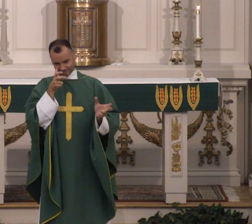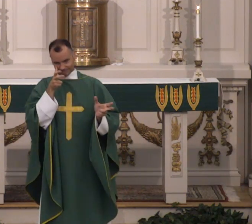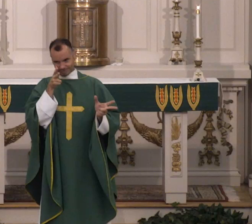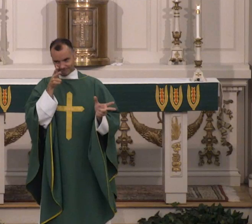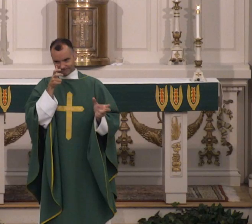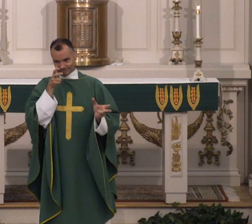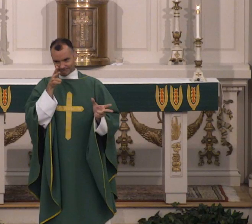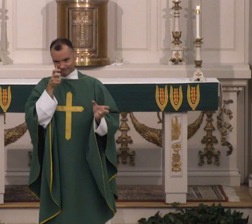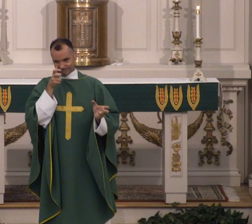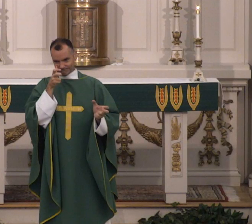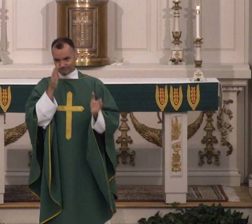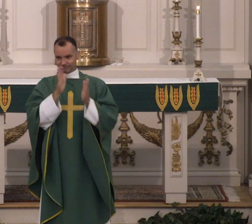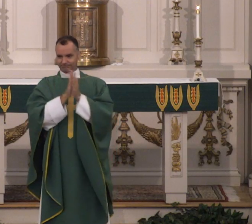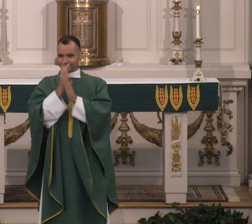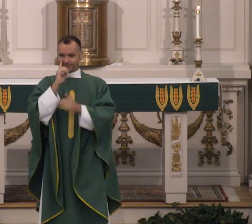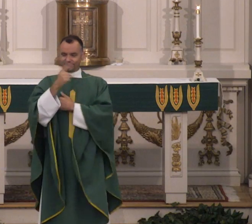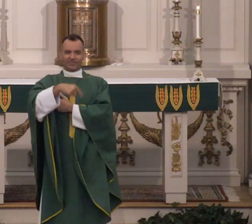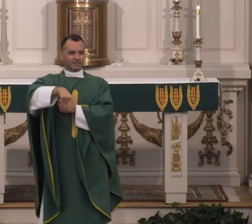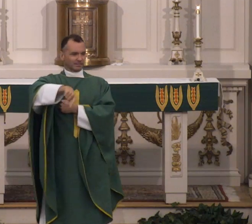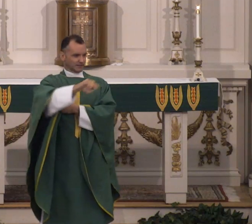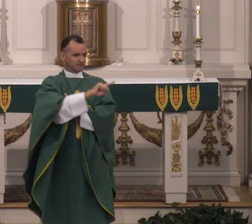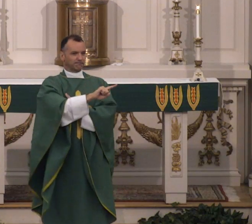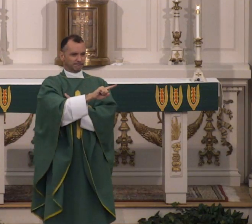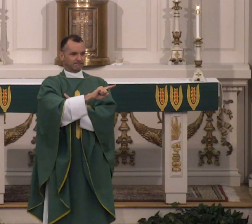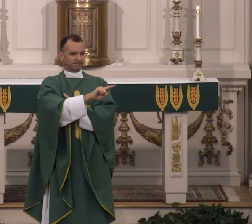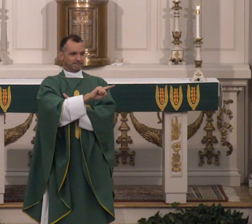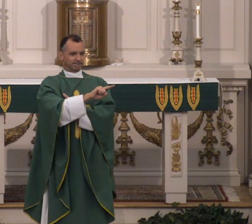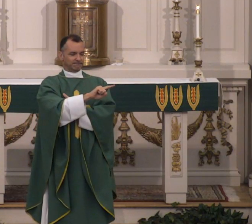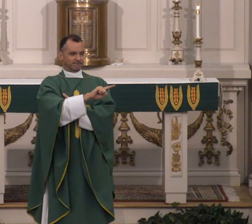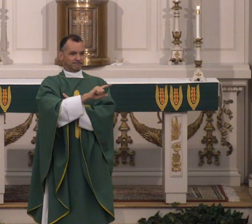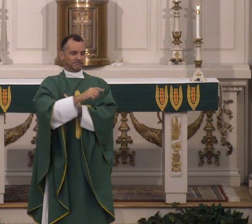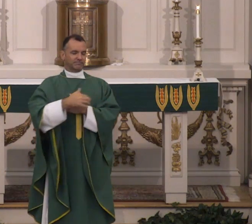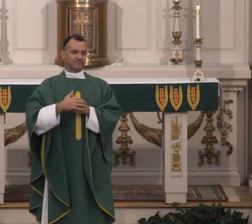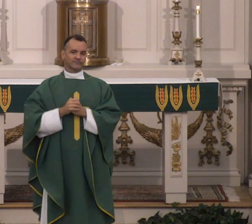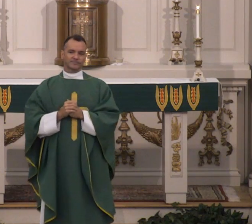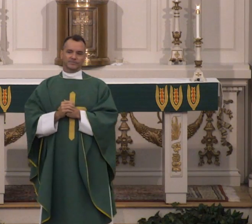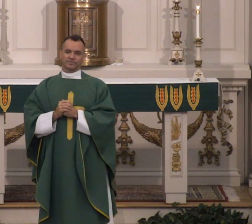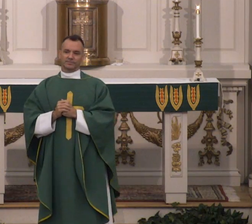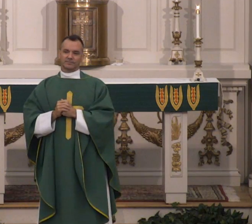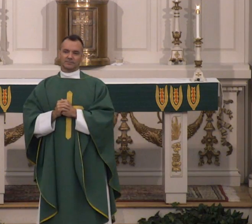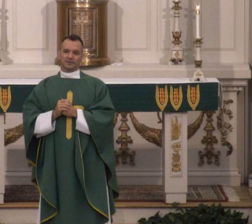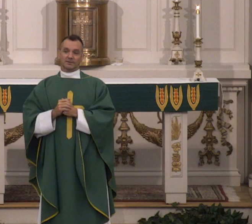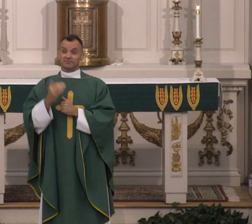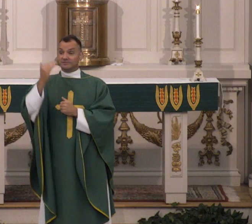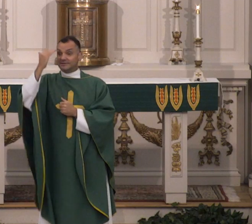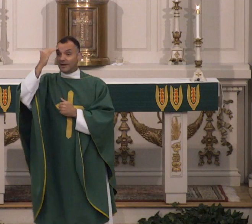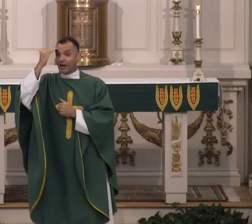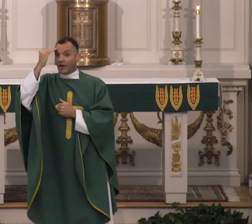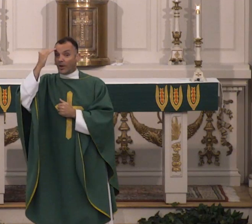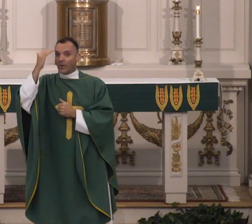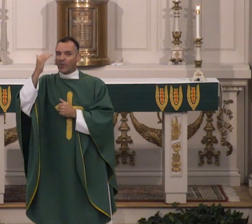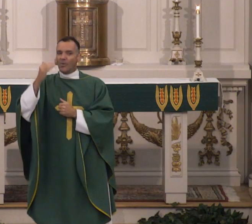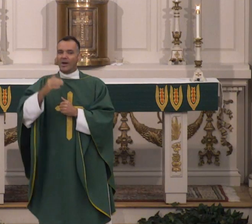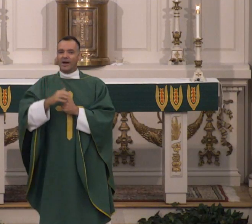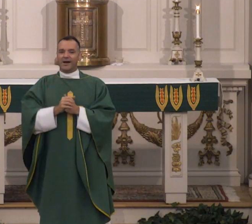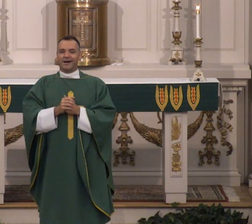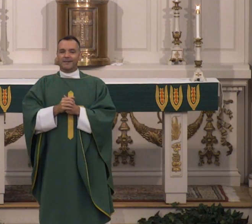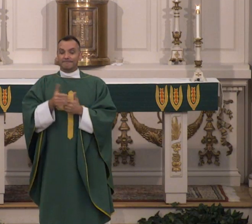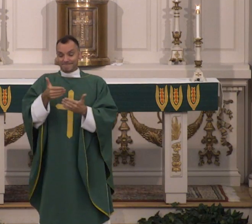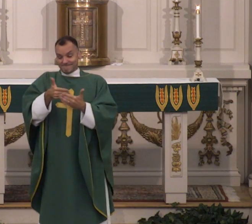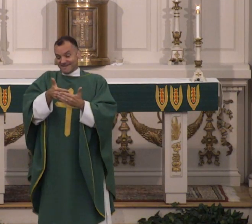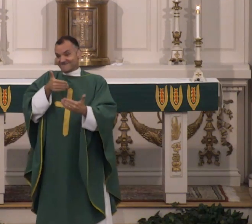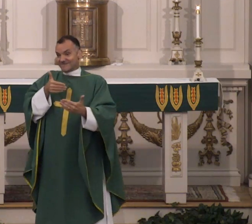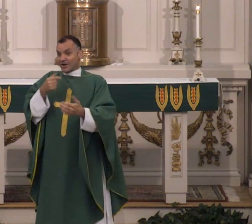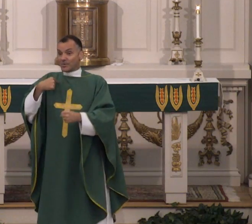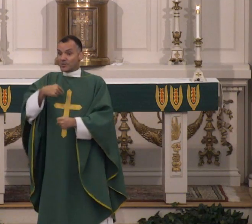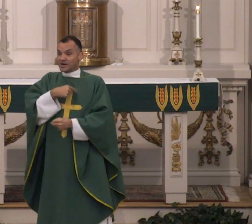humbling ourselves, by being patient, really listening to the other people in our lives, to see things from their perspectives, that